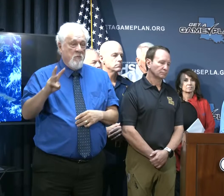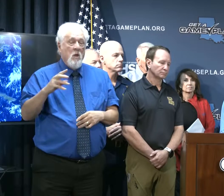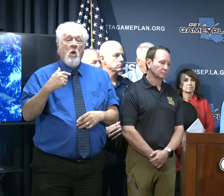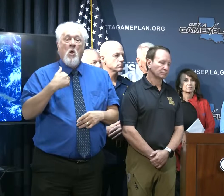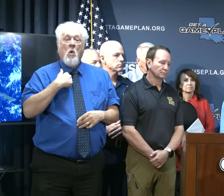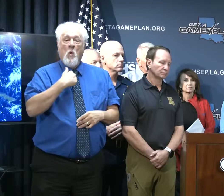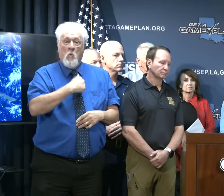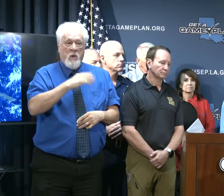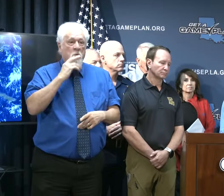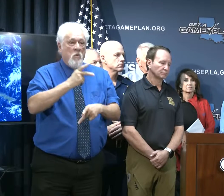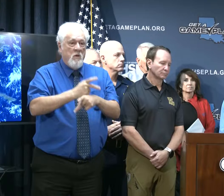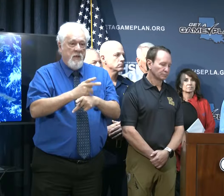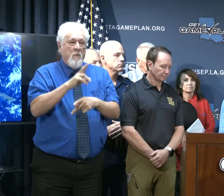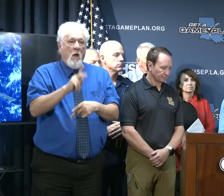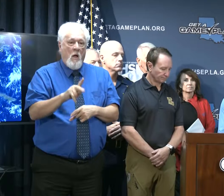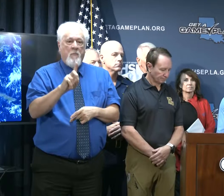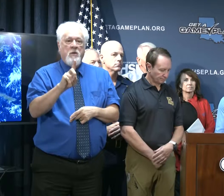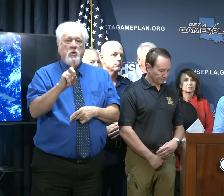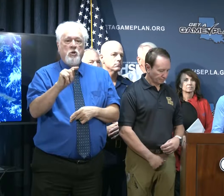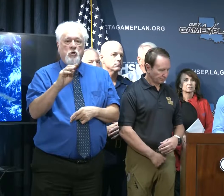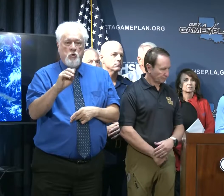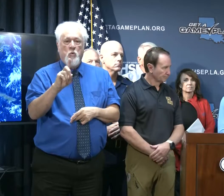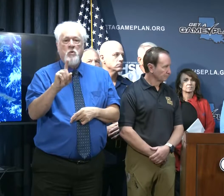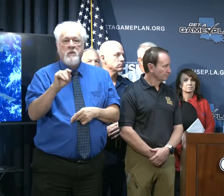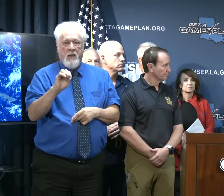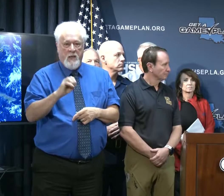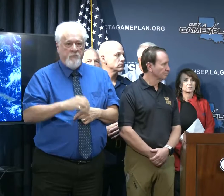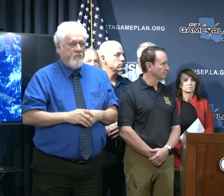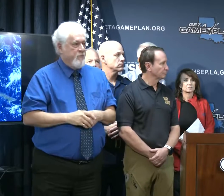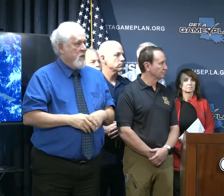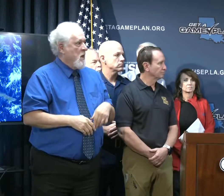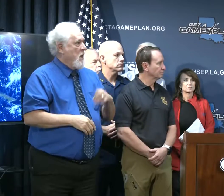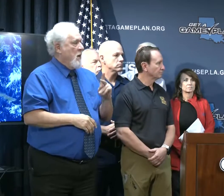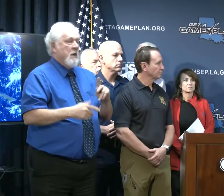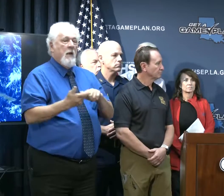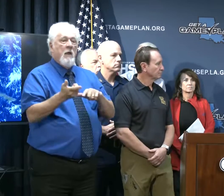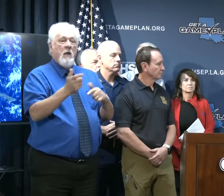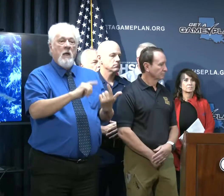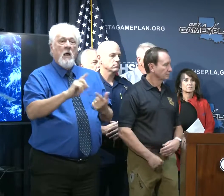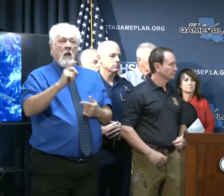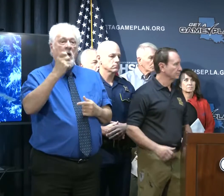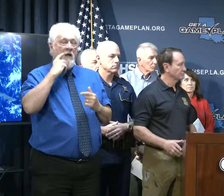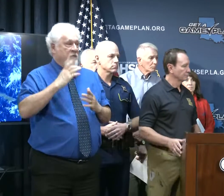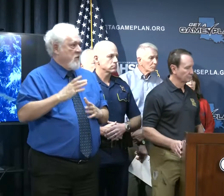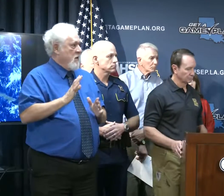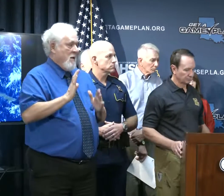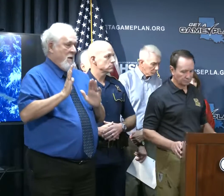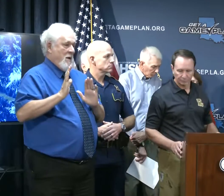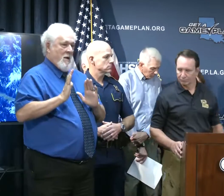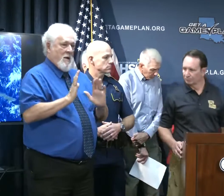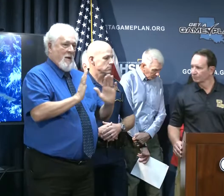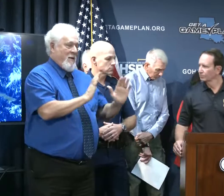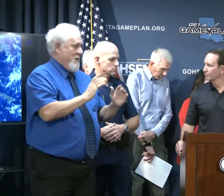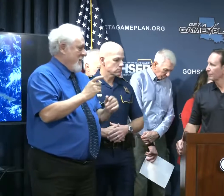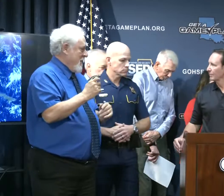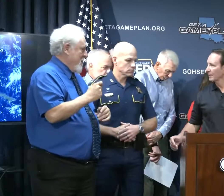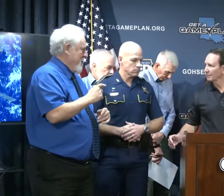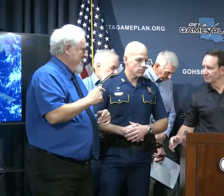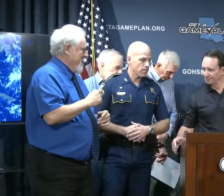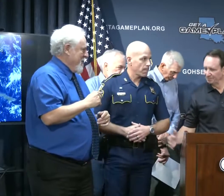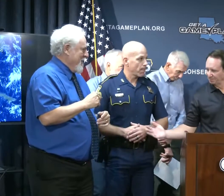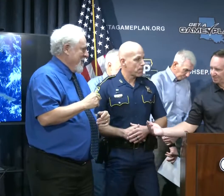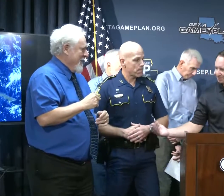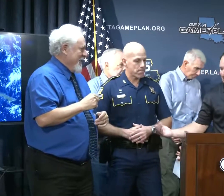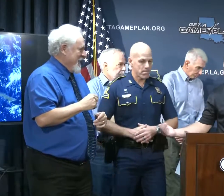we will keep that information updated. Thank you. Okay, I'm going to turn it over to the governor. Let me shift everybody down a little bit if y'all don't mind.